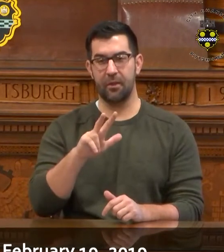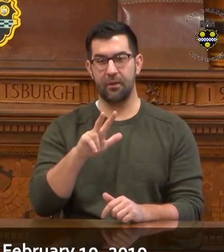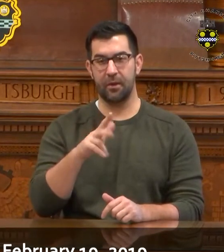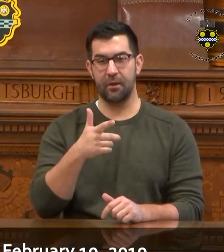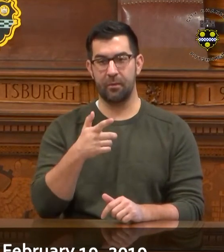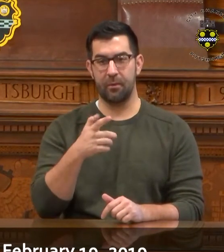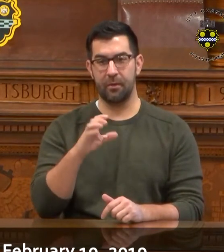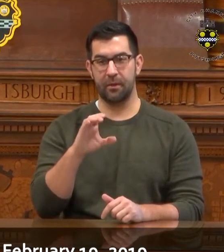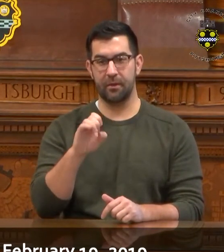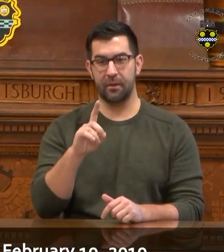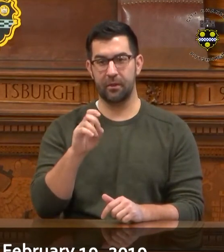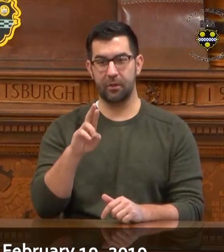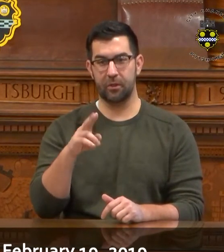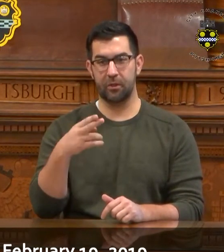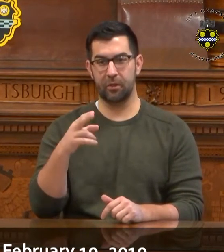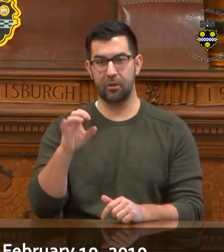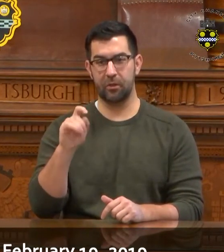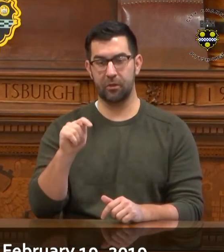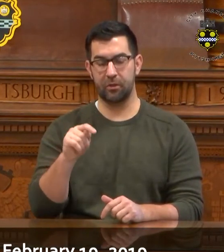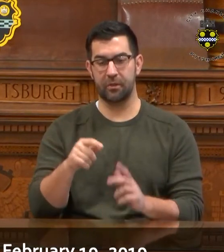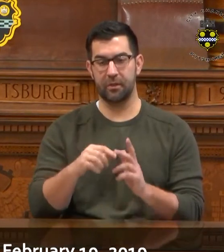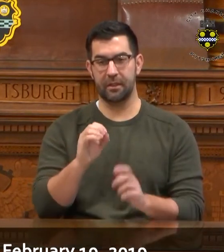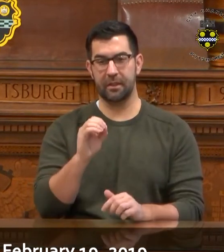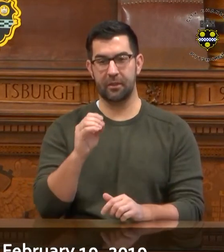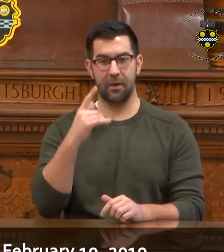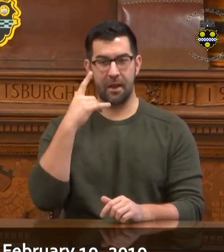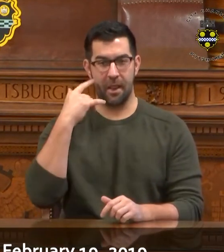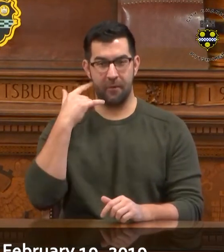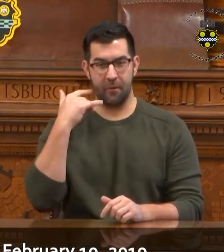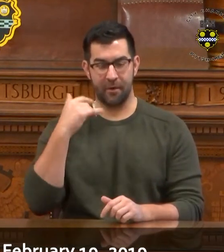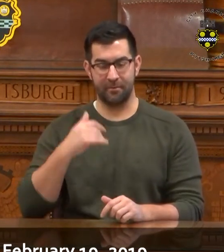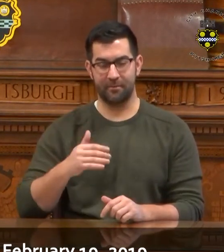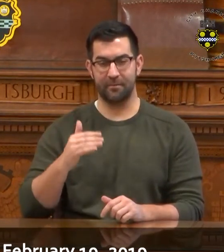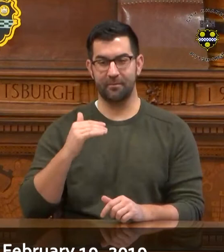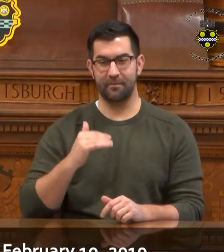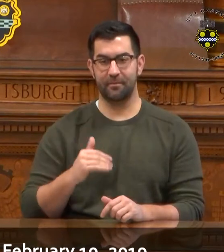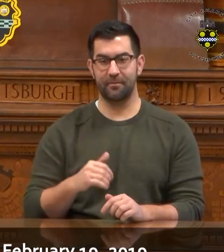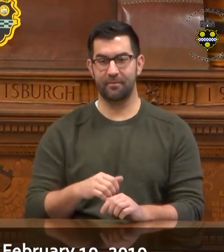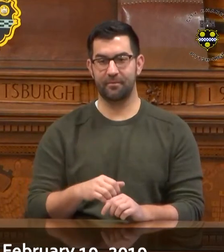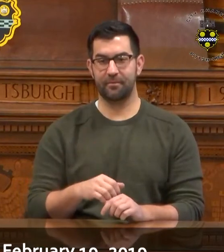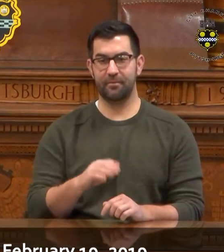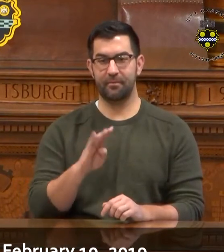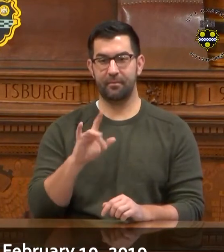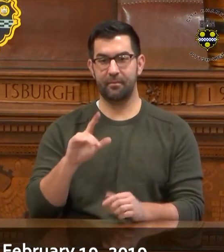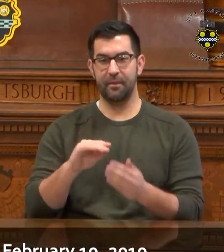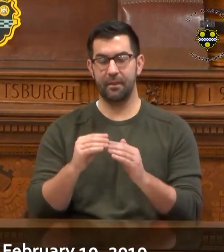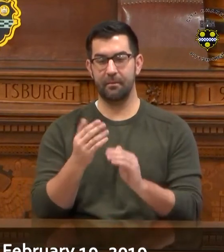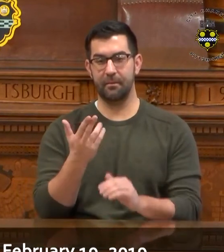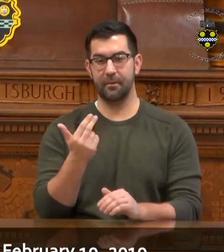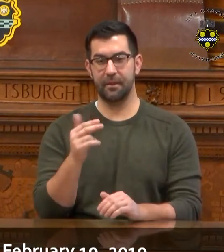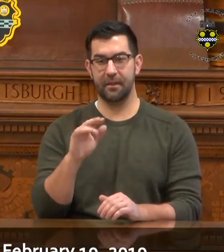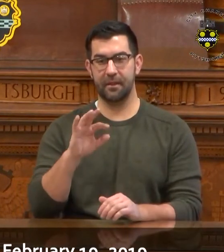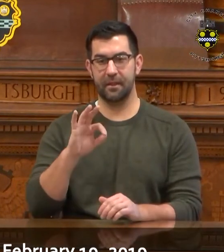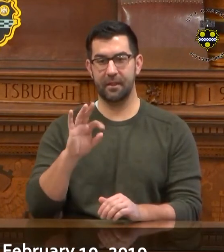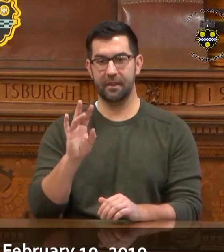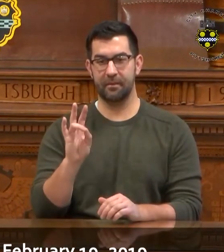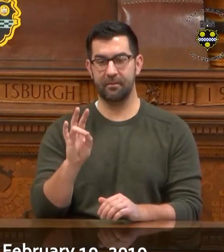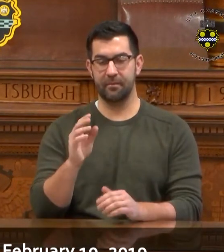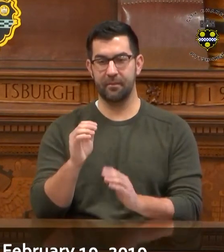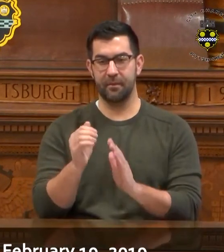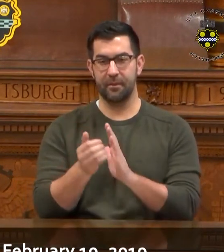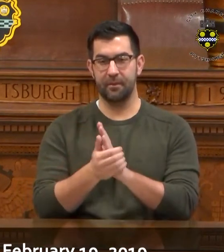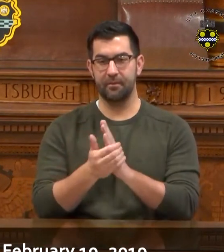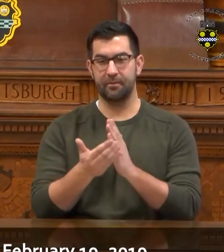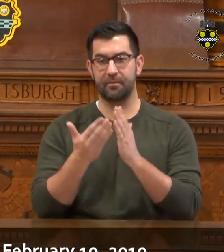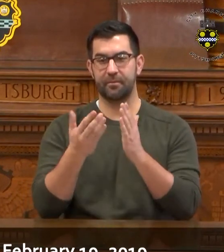321 Cedarhurst, and 0 California. Bill Number 1397,